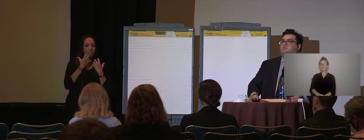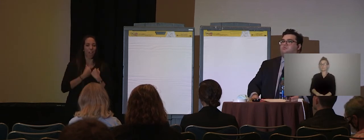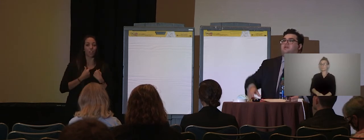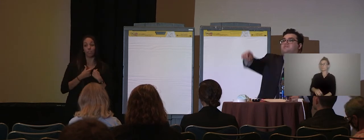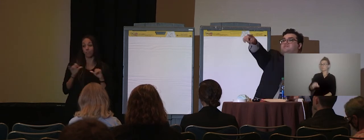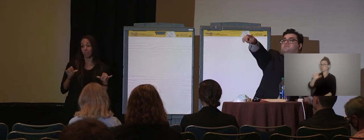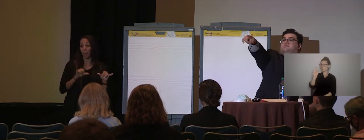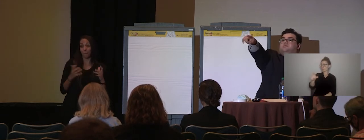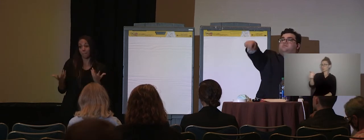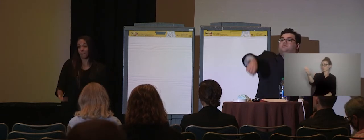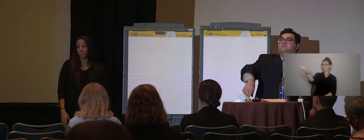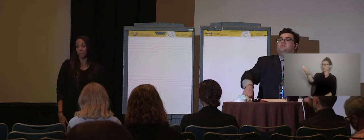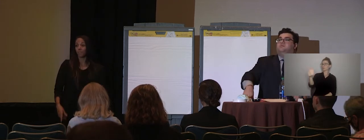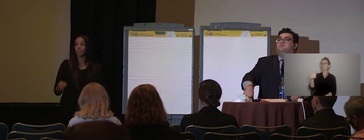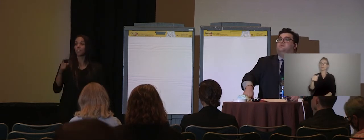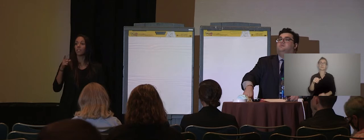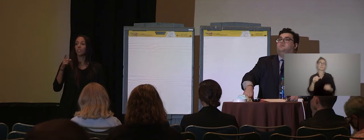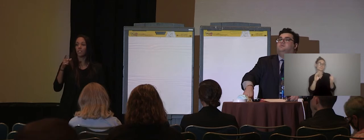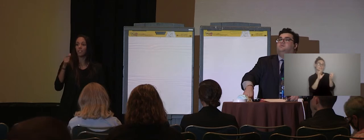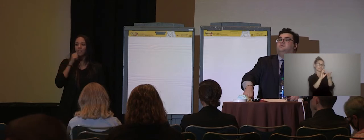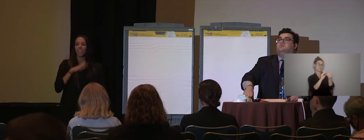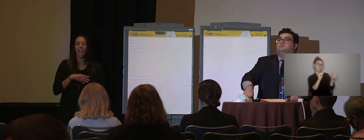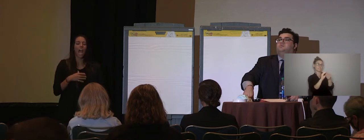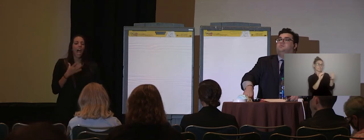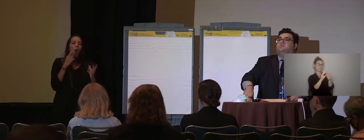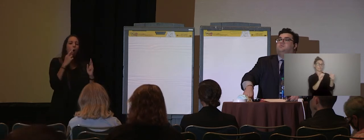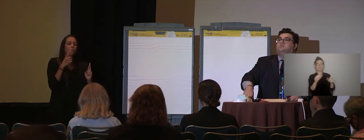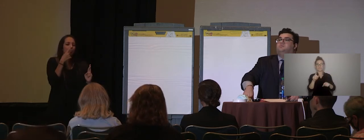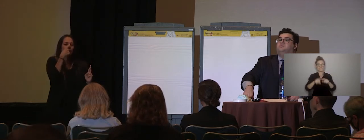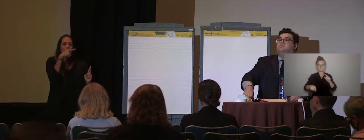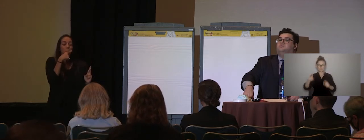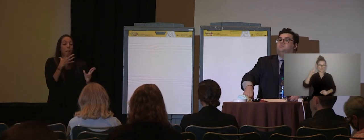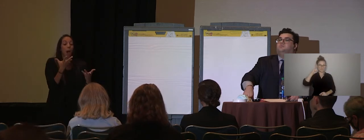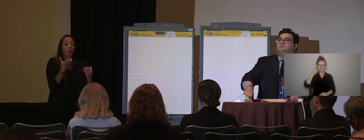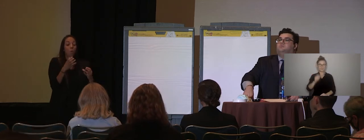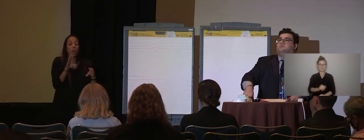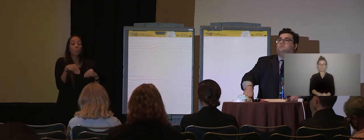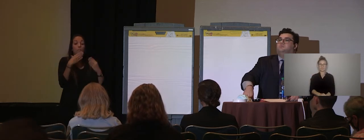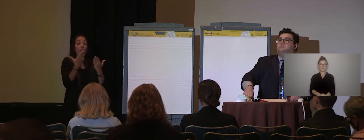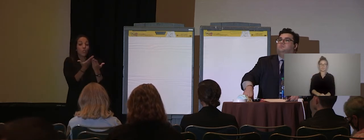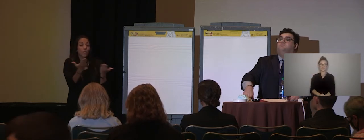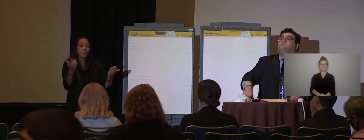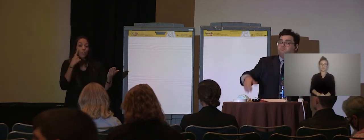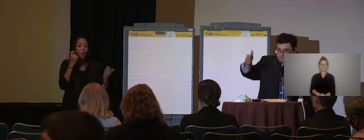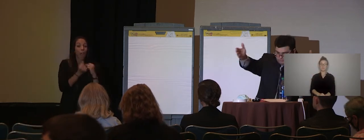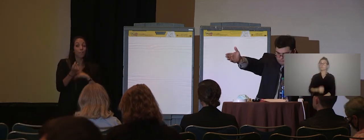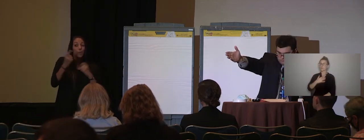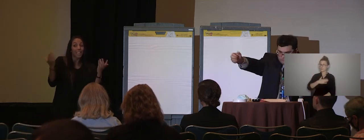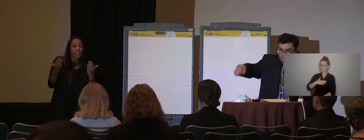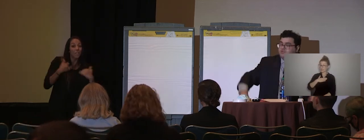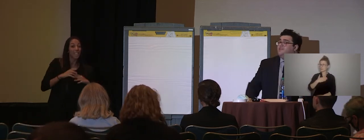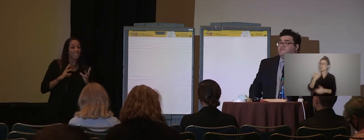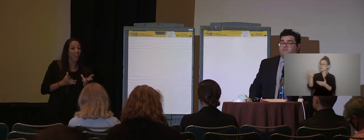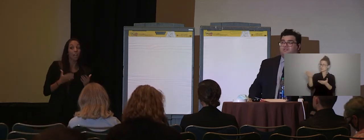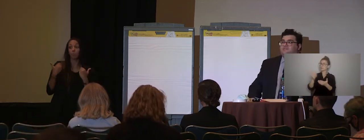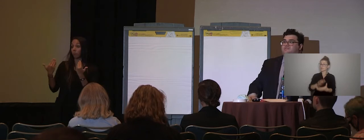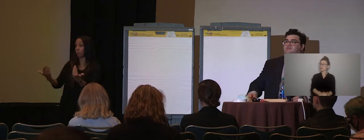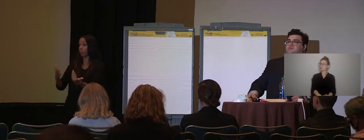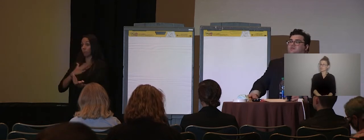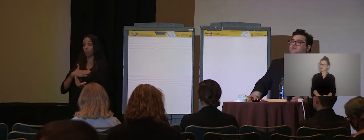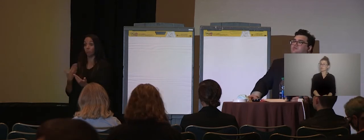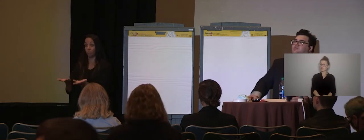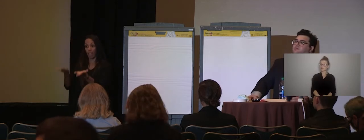Other, yes. I hope you don't mind. I'd like to provide a resource for everybody here. Please,